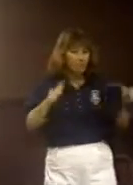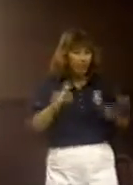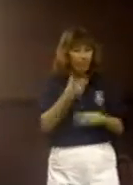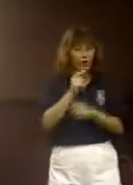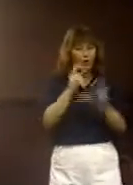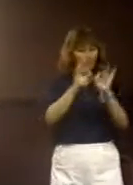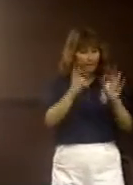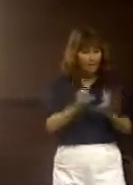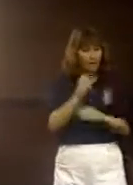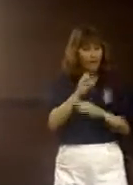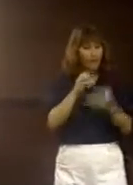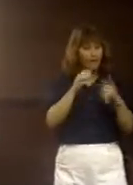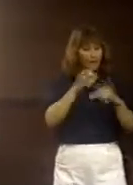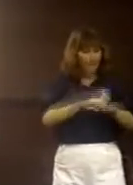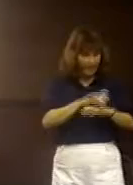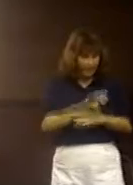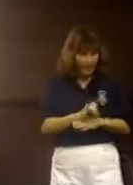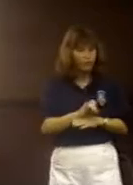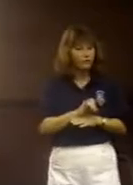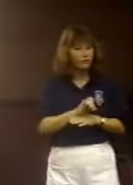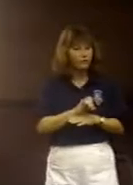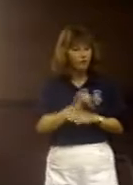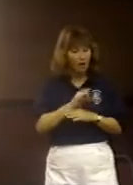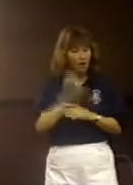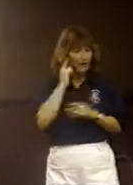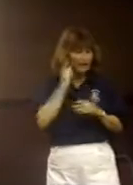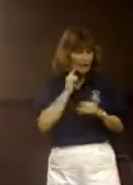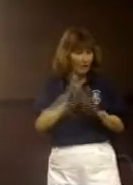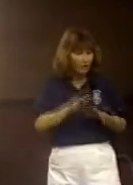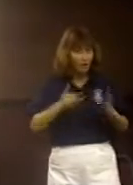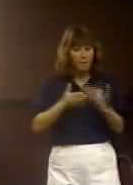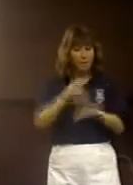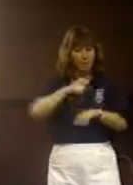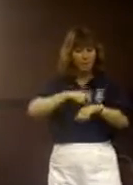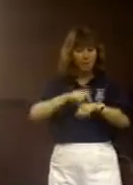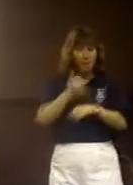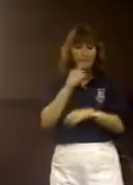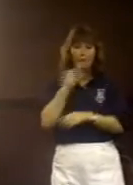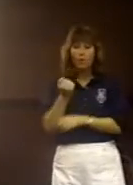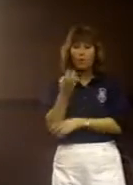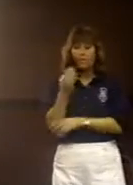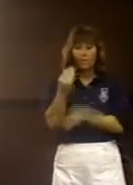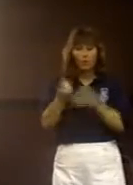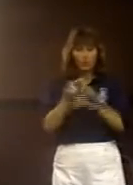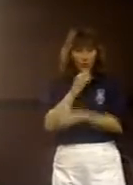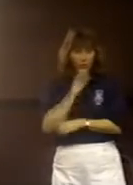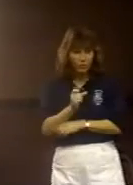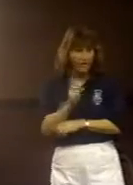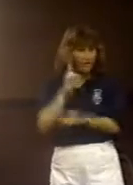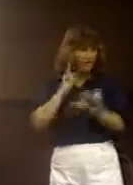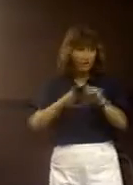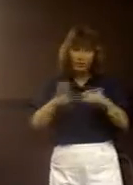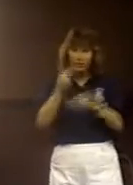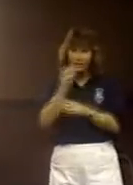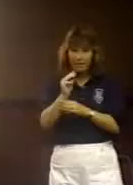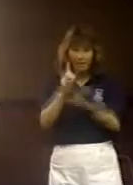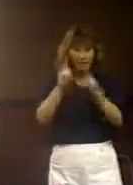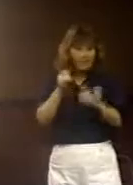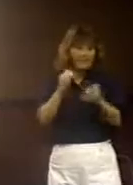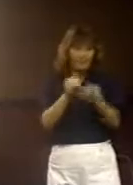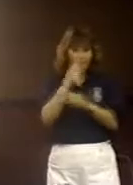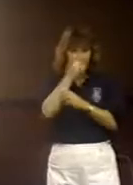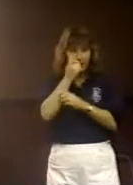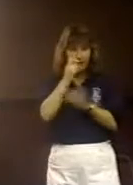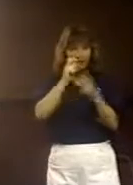the form of English with deaf children. By the time they were 14, they couldn't give them that test anymore because